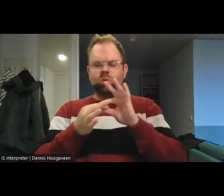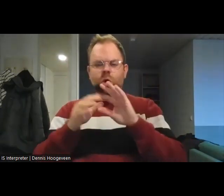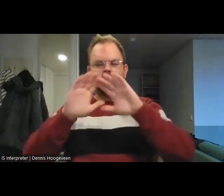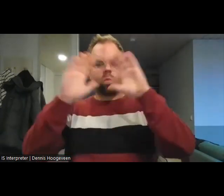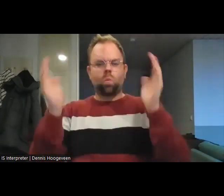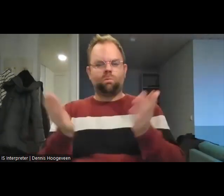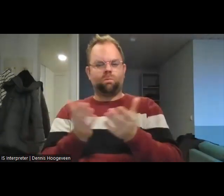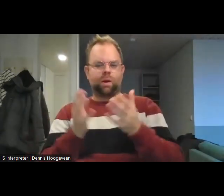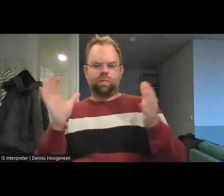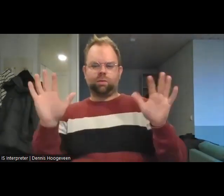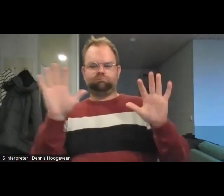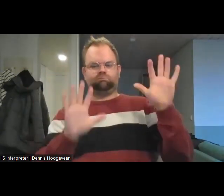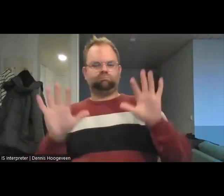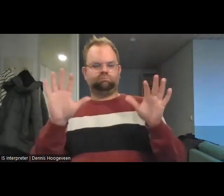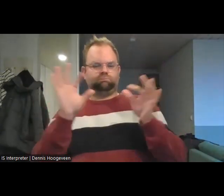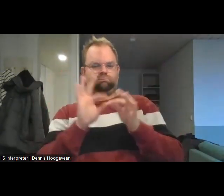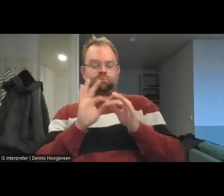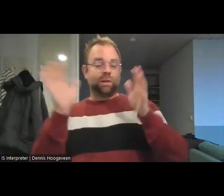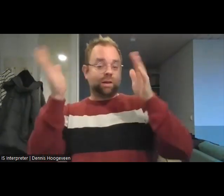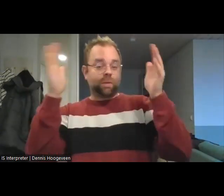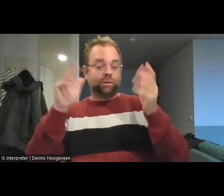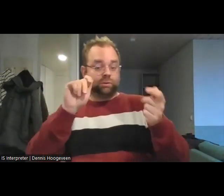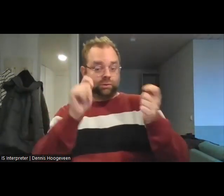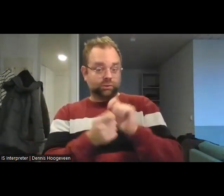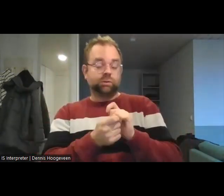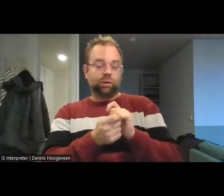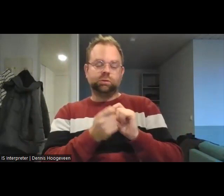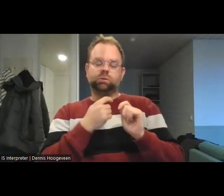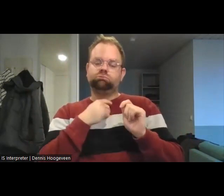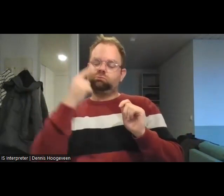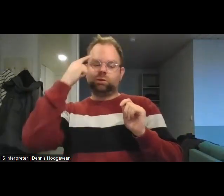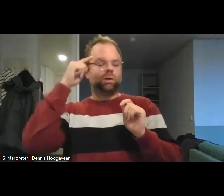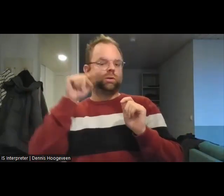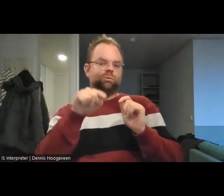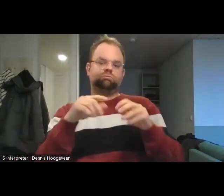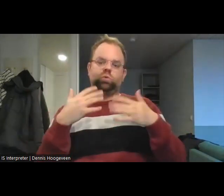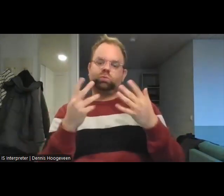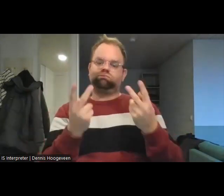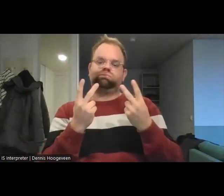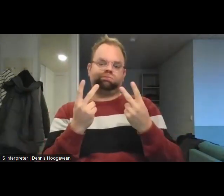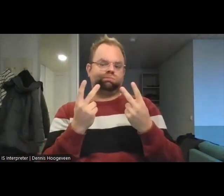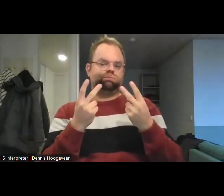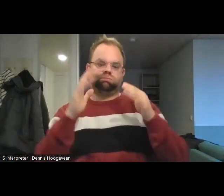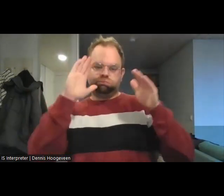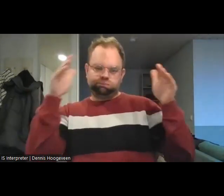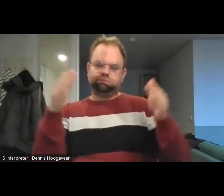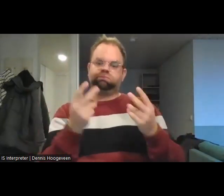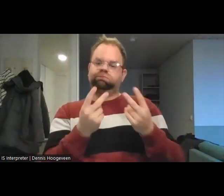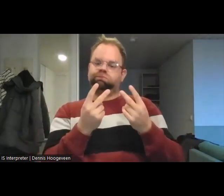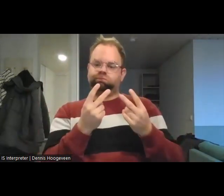in that particular area through International Disability Alliance. So I think it is also a